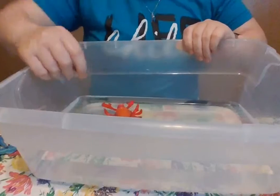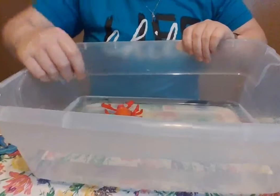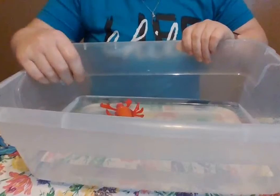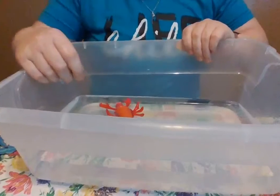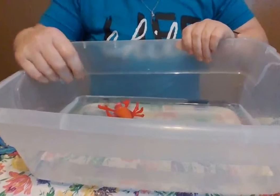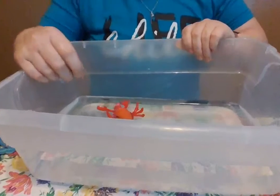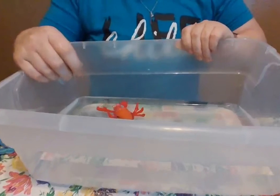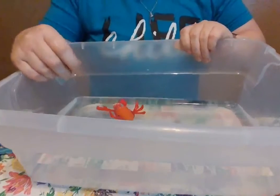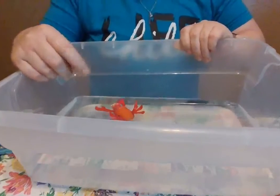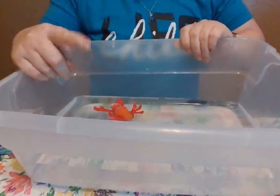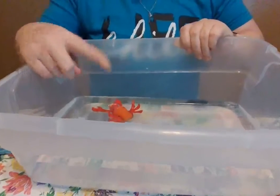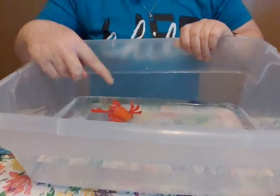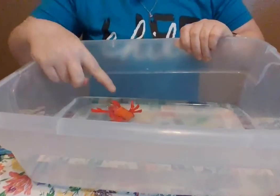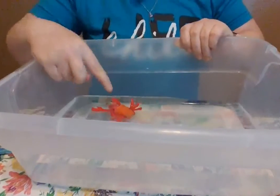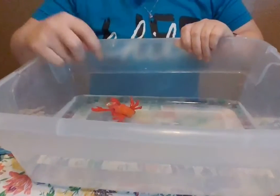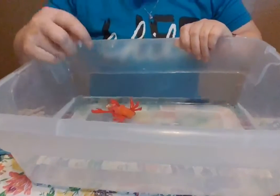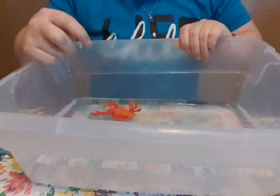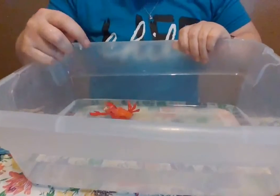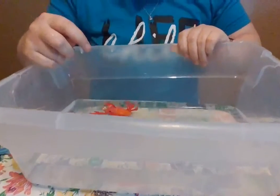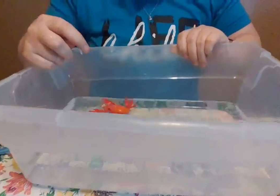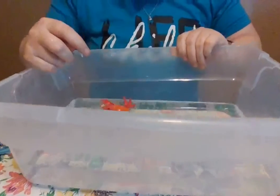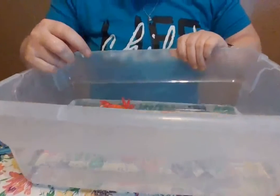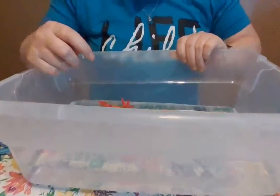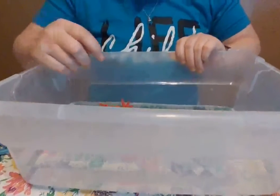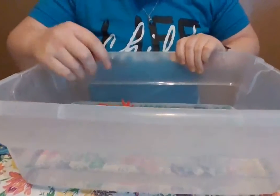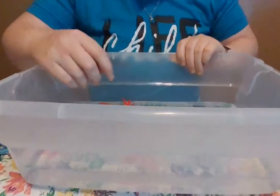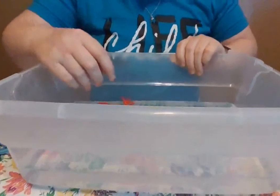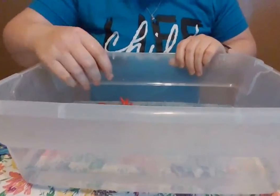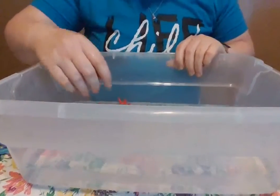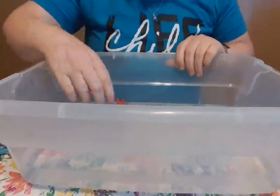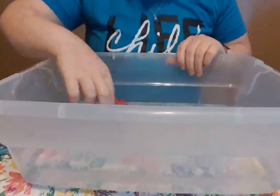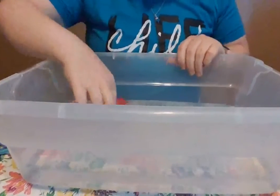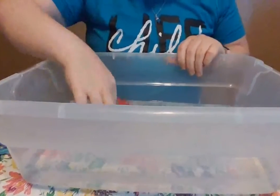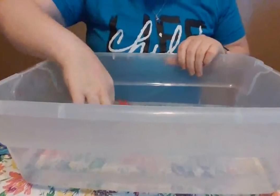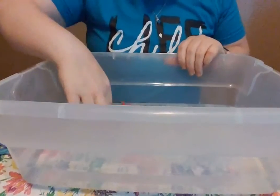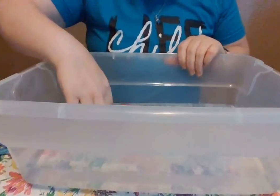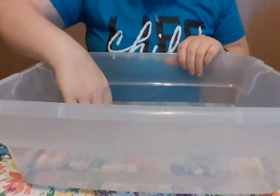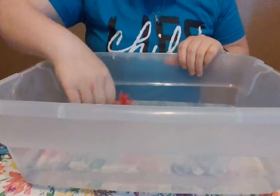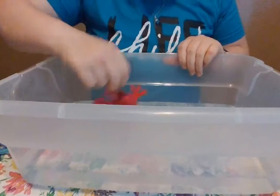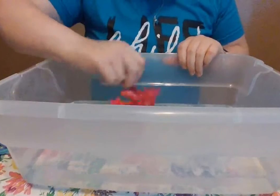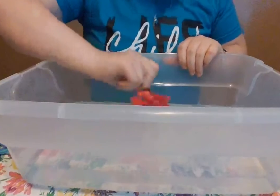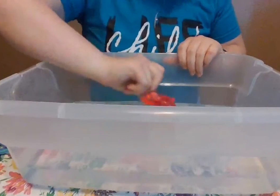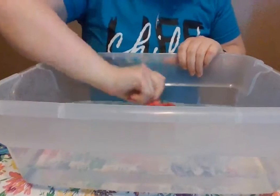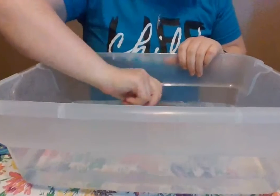Either way, you can see my little Sebastian floating around. And you can hear his little motor running.